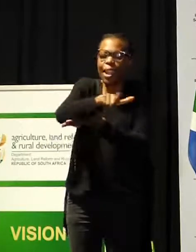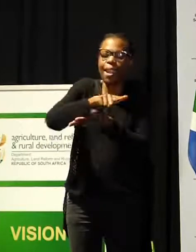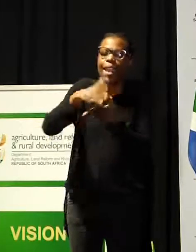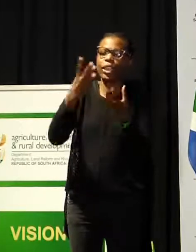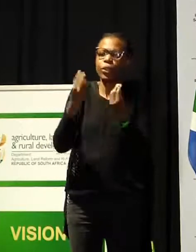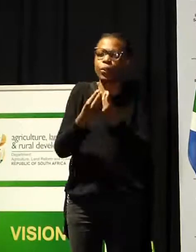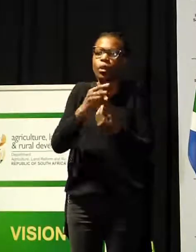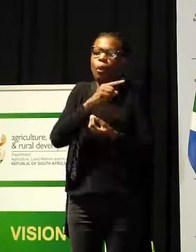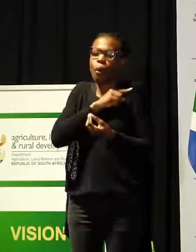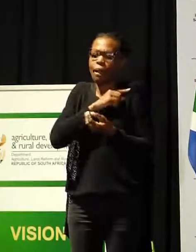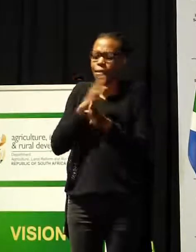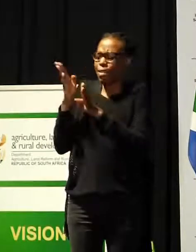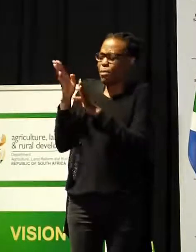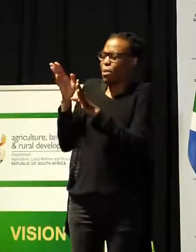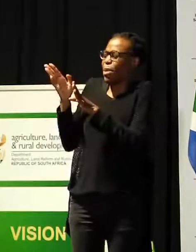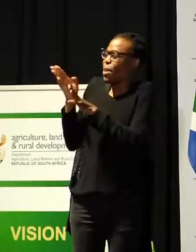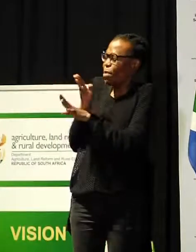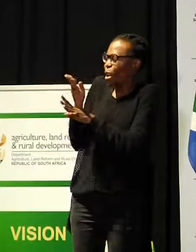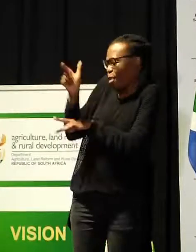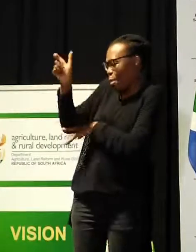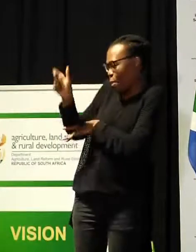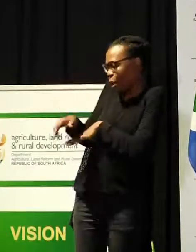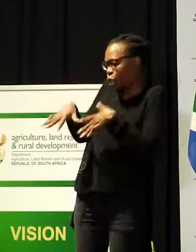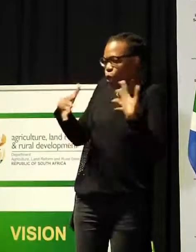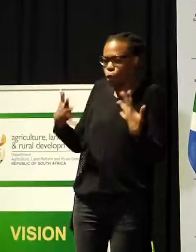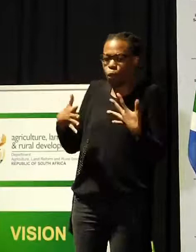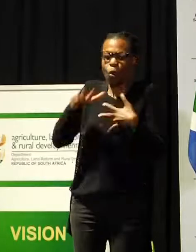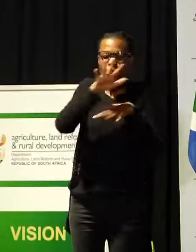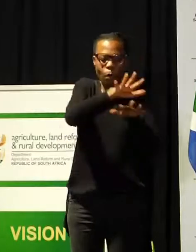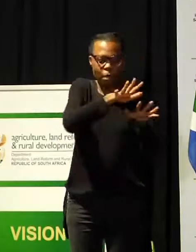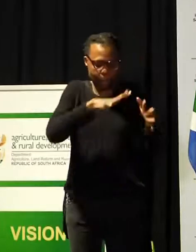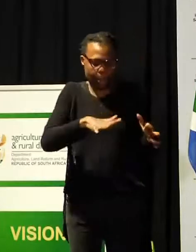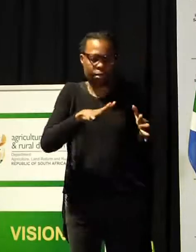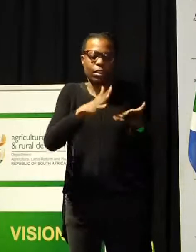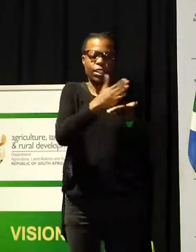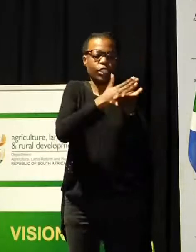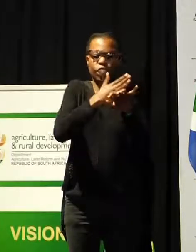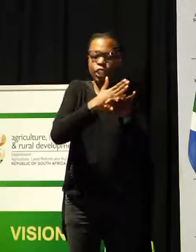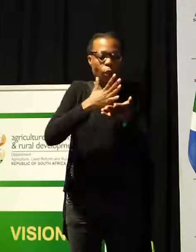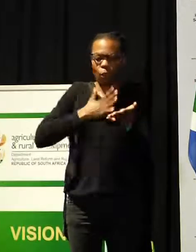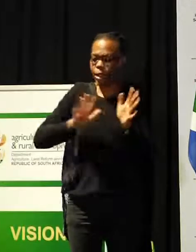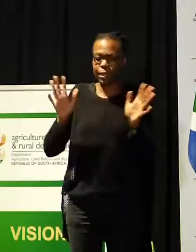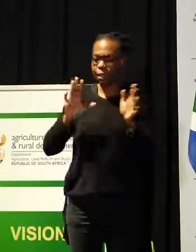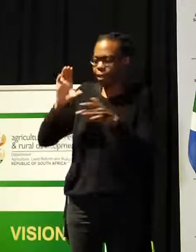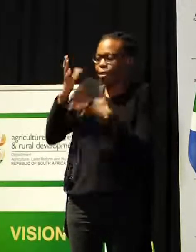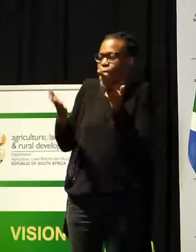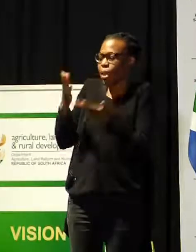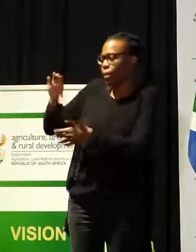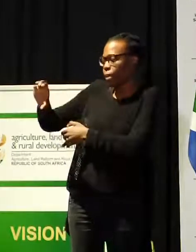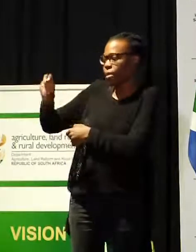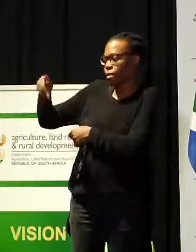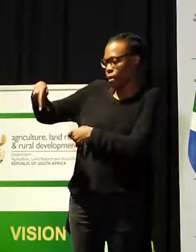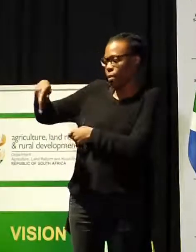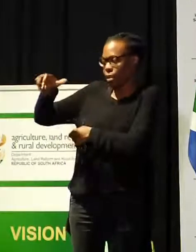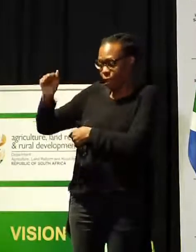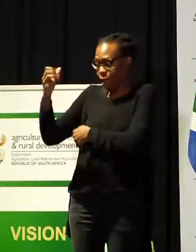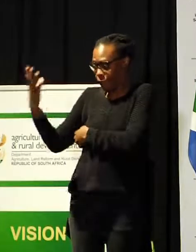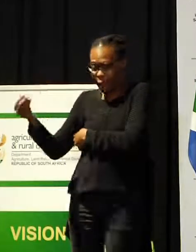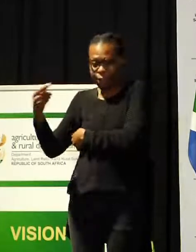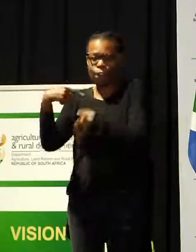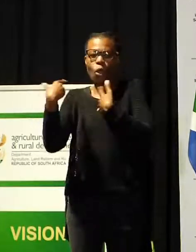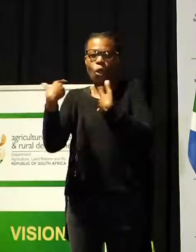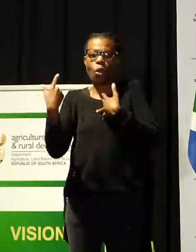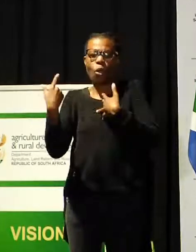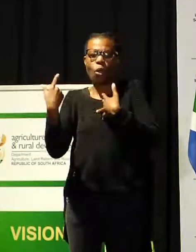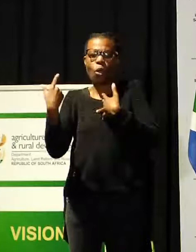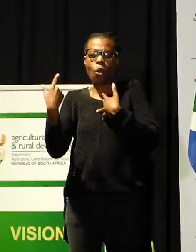with private ownership in the cases where there are CPAs, traditional communities where land is communally owned. The state should